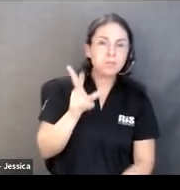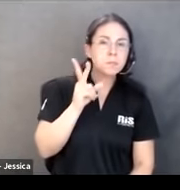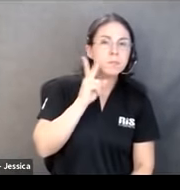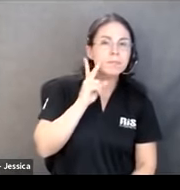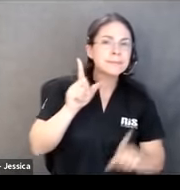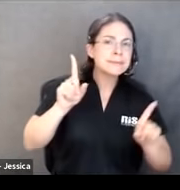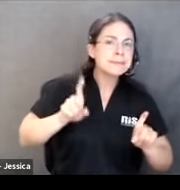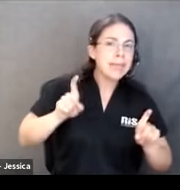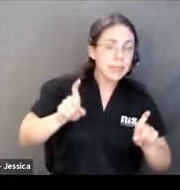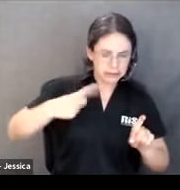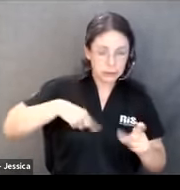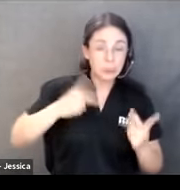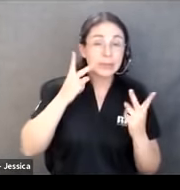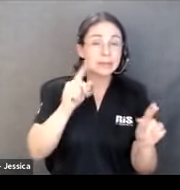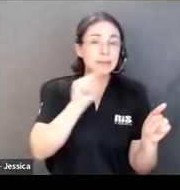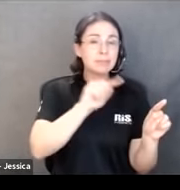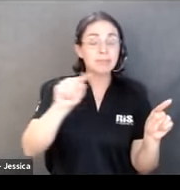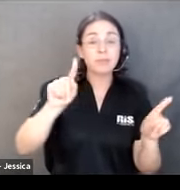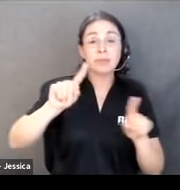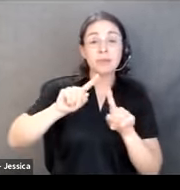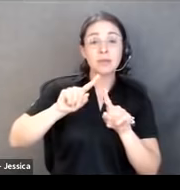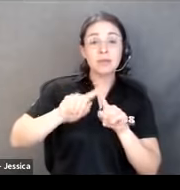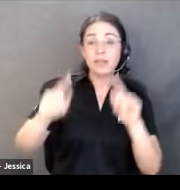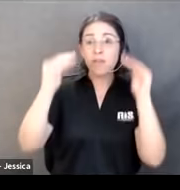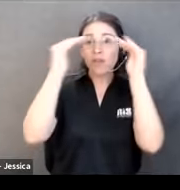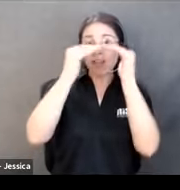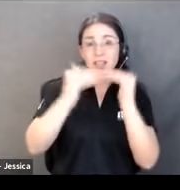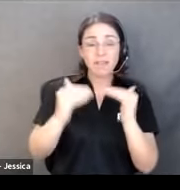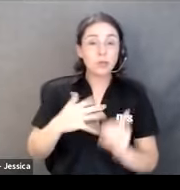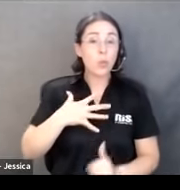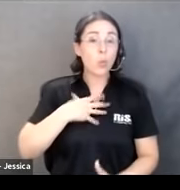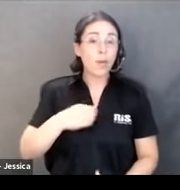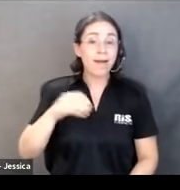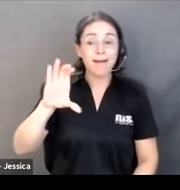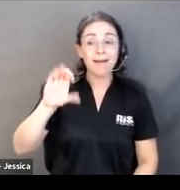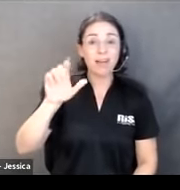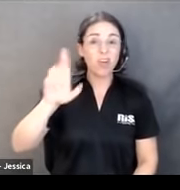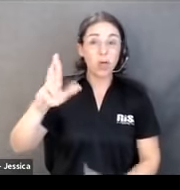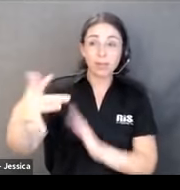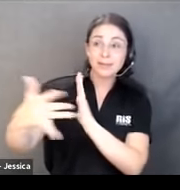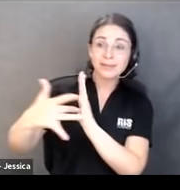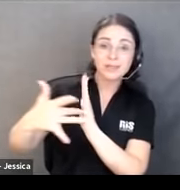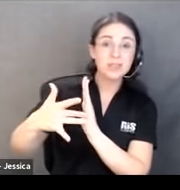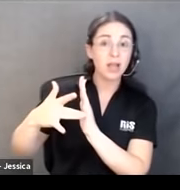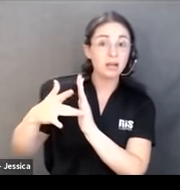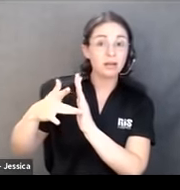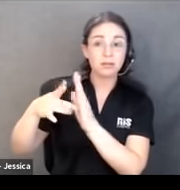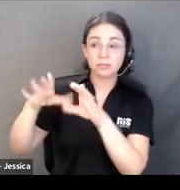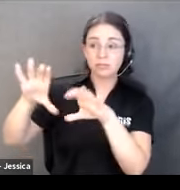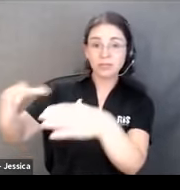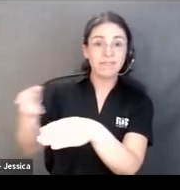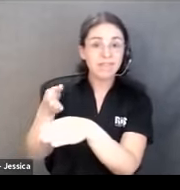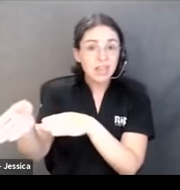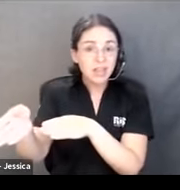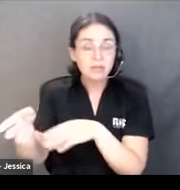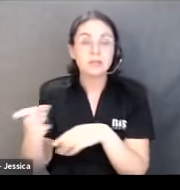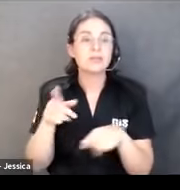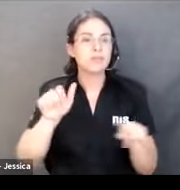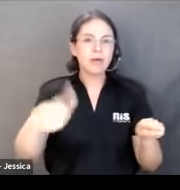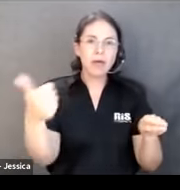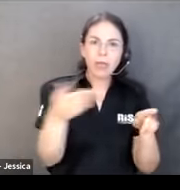This is happening in the white collar tech sectors and other white collar areas.